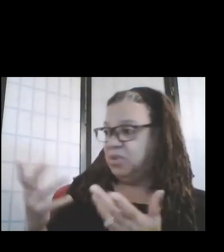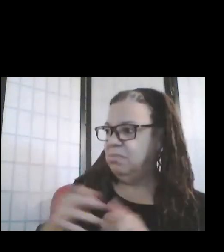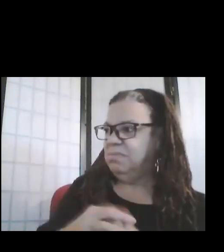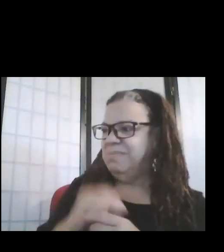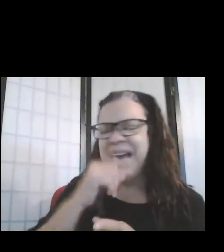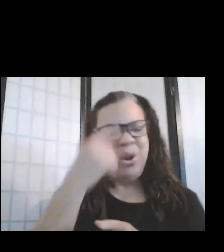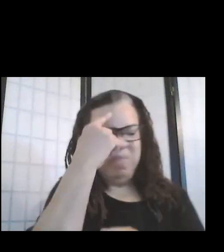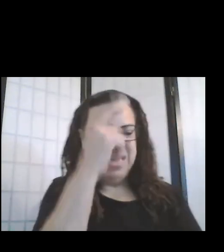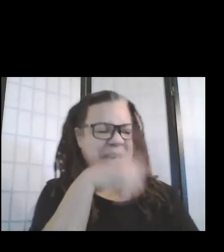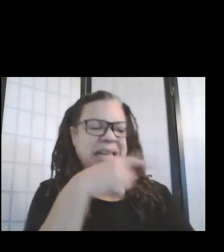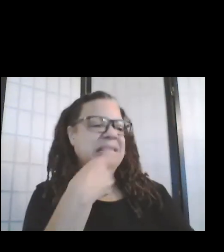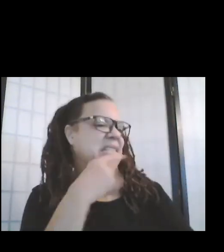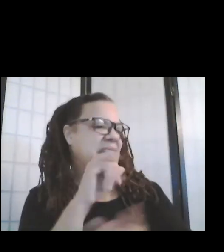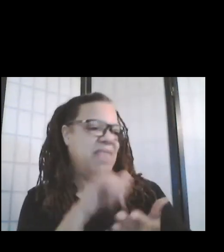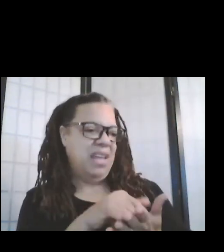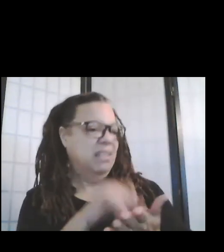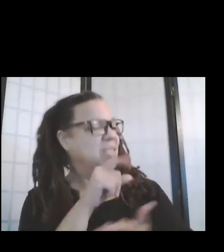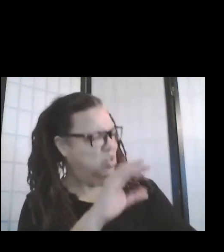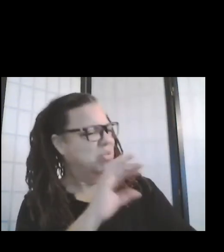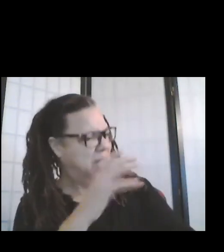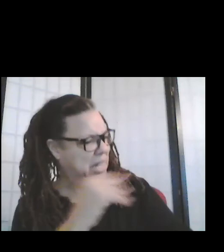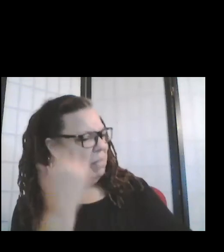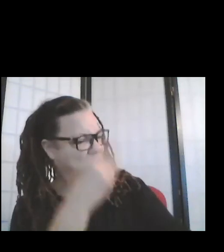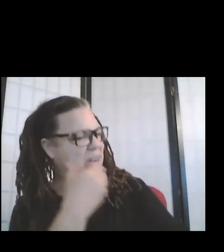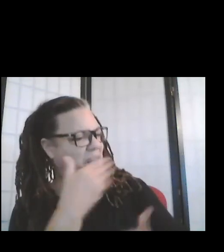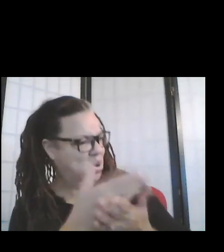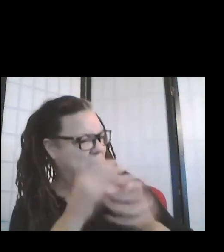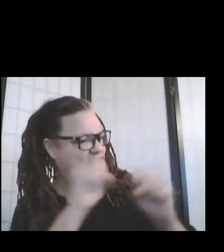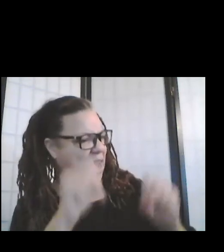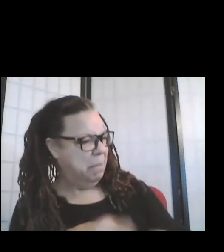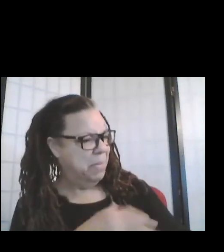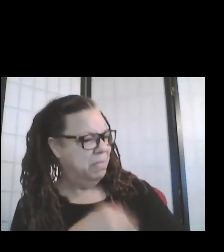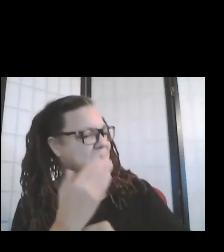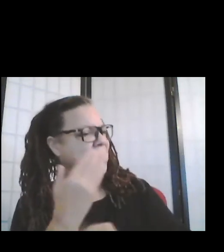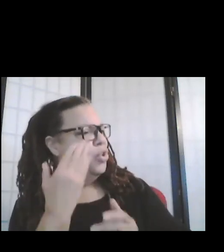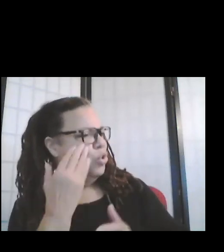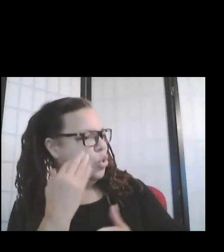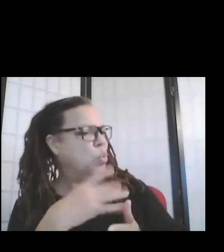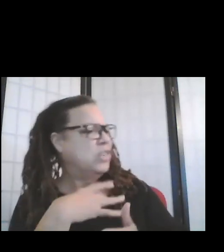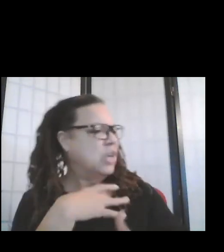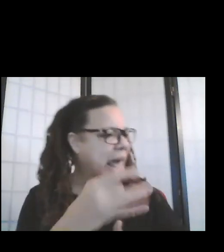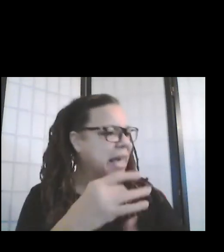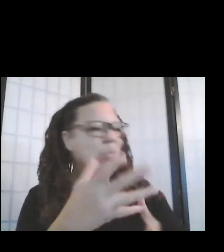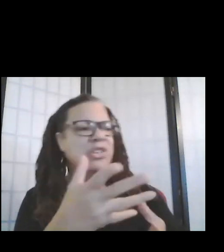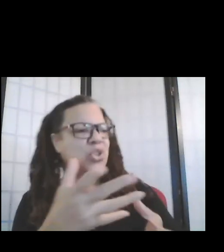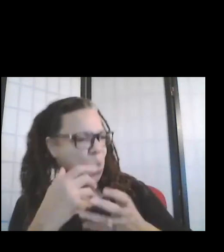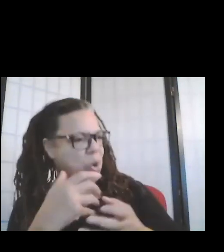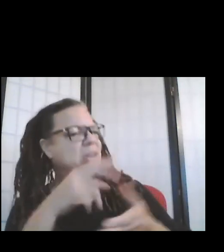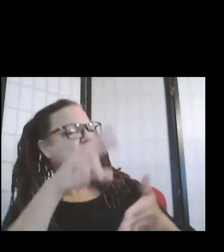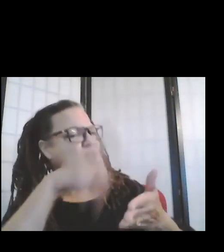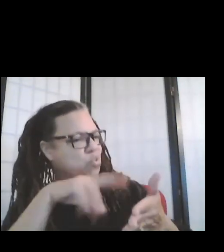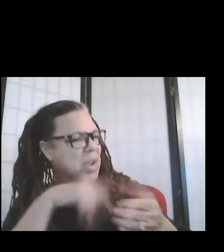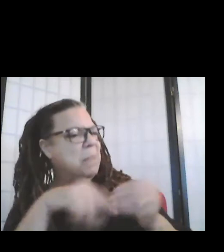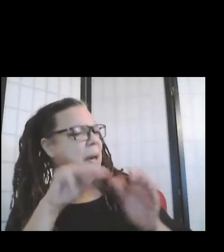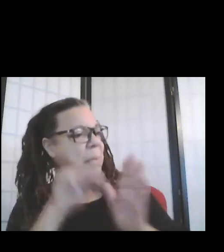that's necessary. You seem in pretty good shape to me. You know who you are, what you like, and what you want. You read about murder,